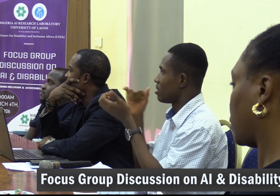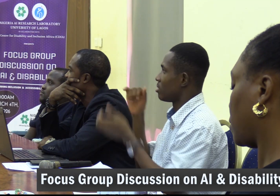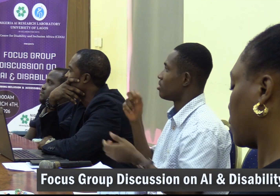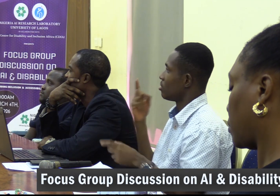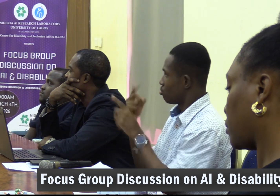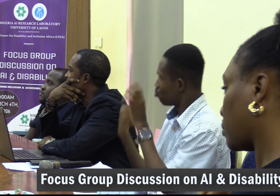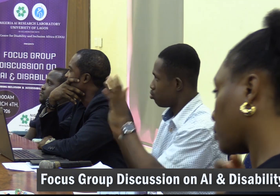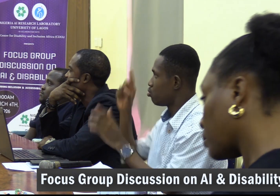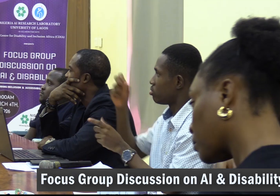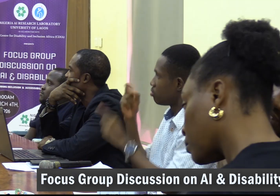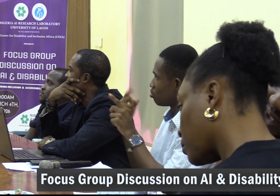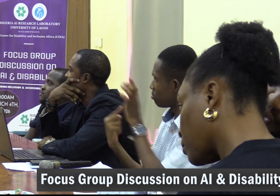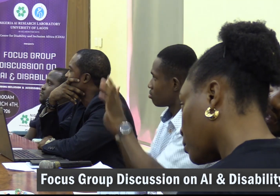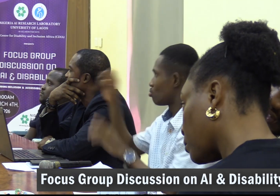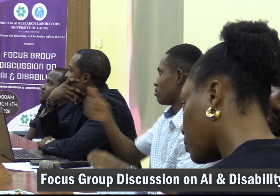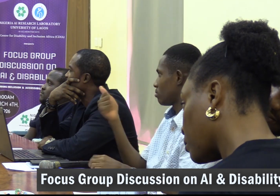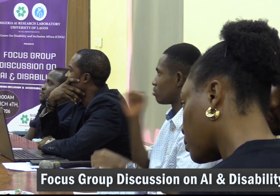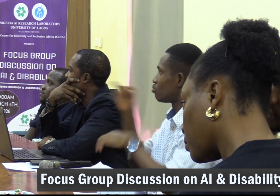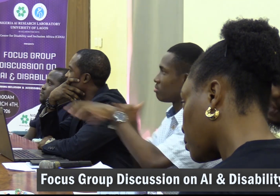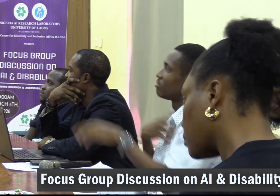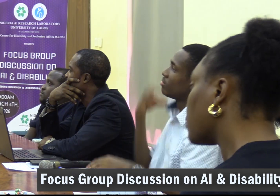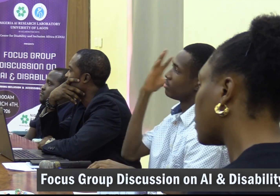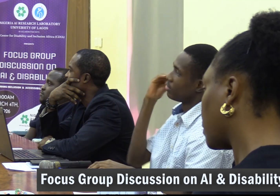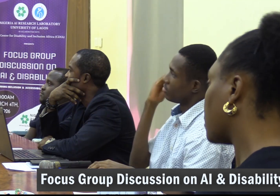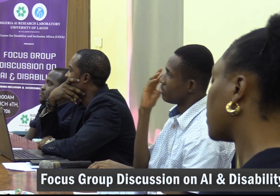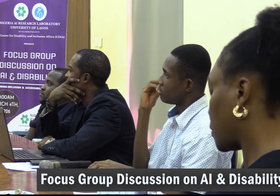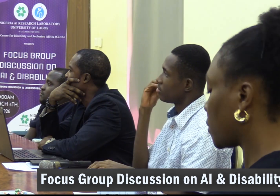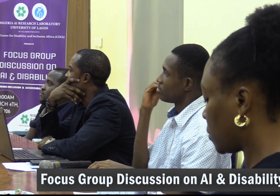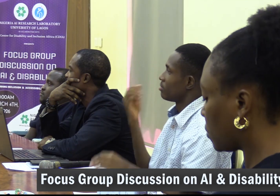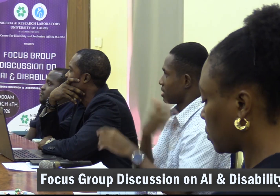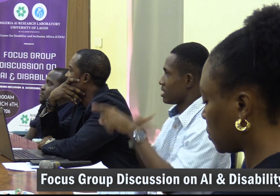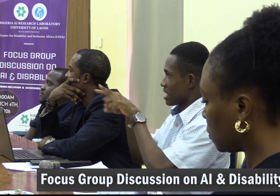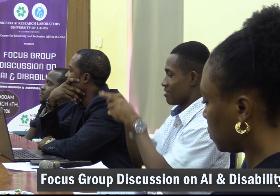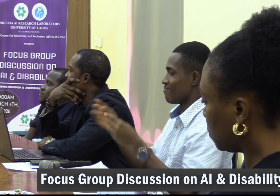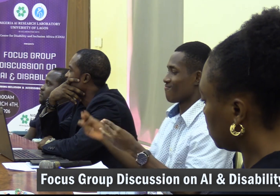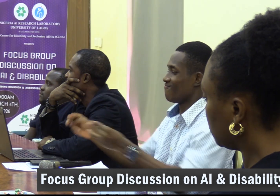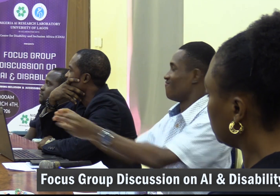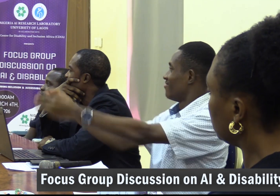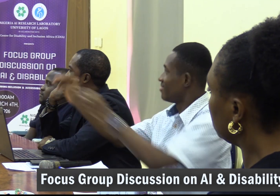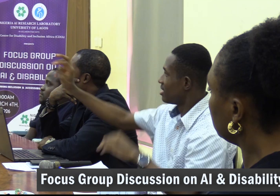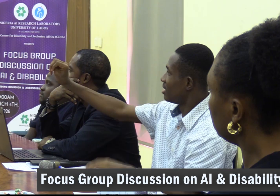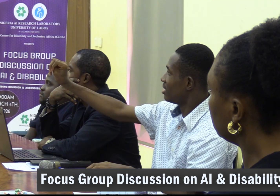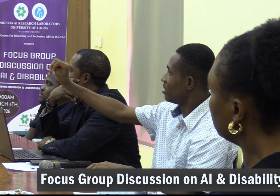deaf, the visually impaired people, and other people aside. We are looking out to bring that from our